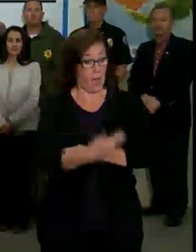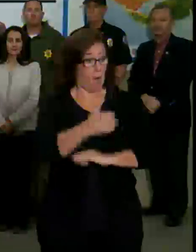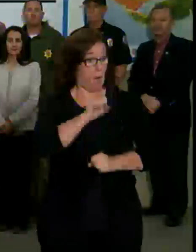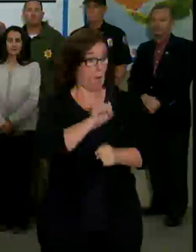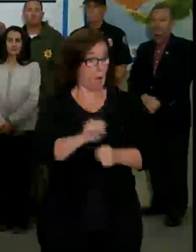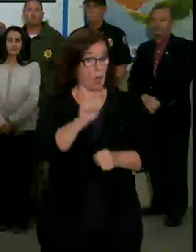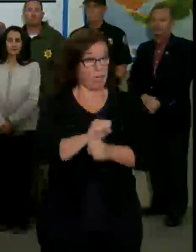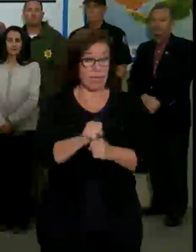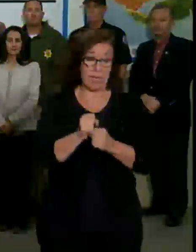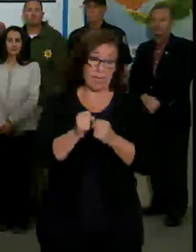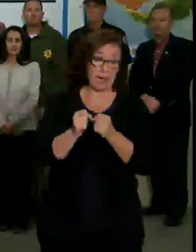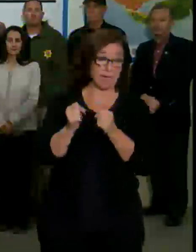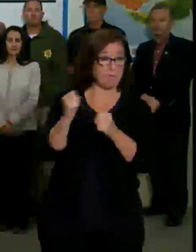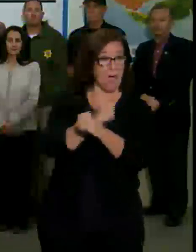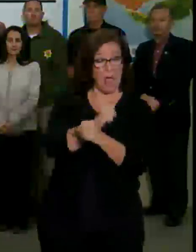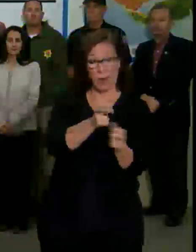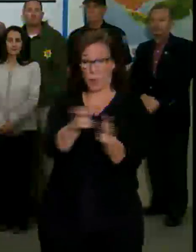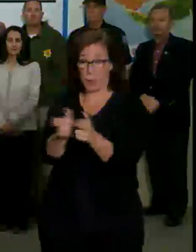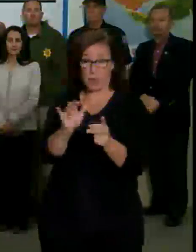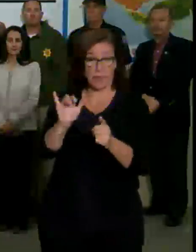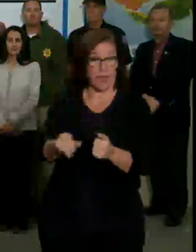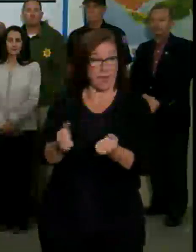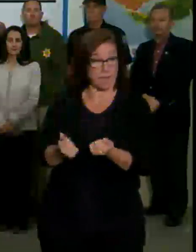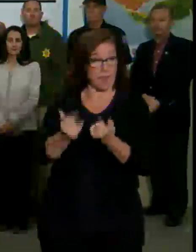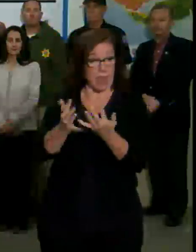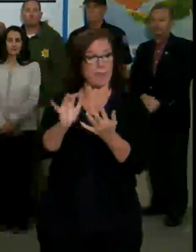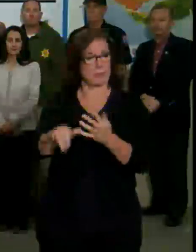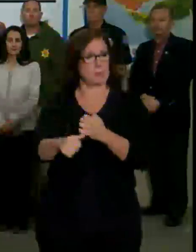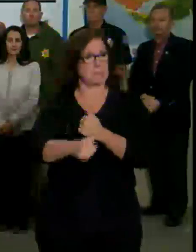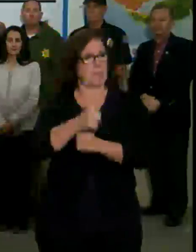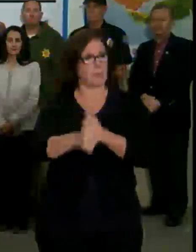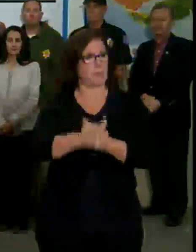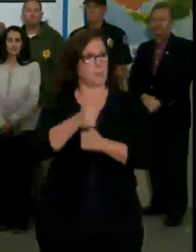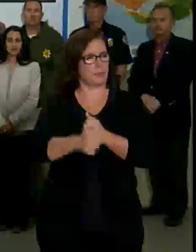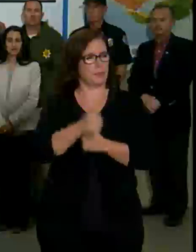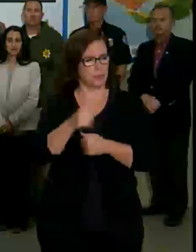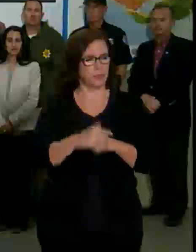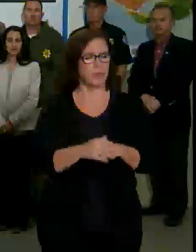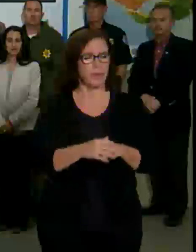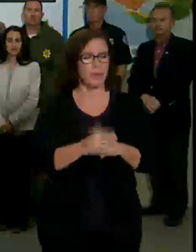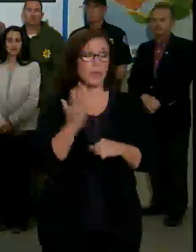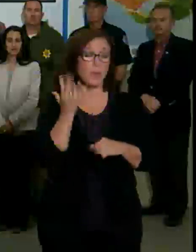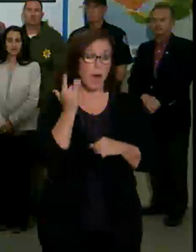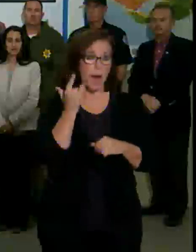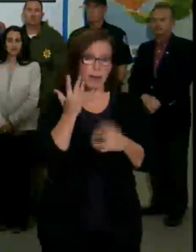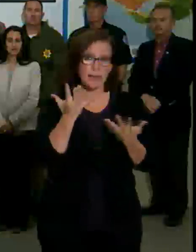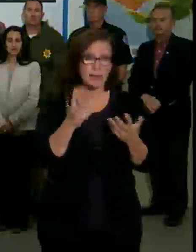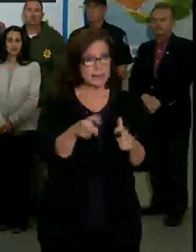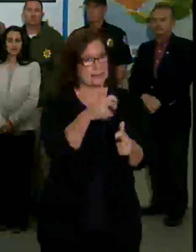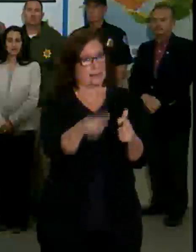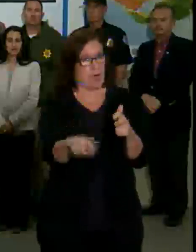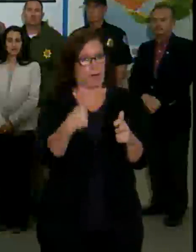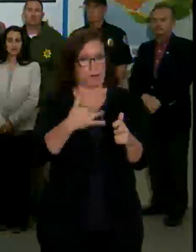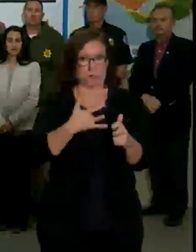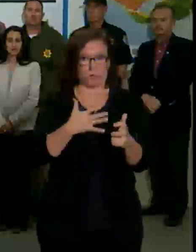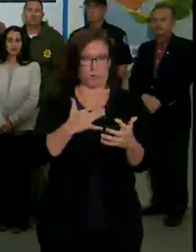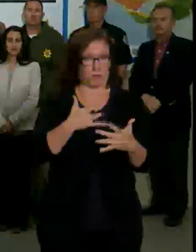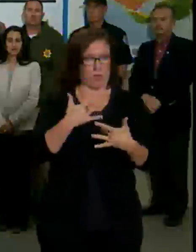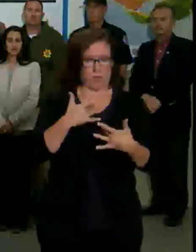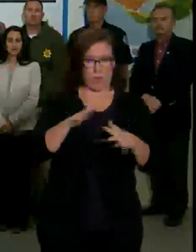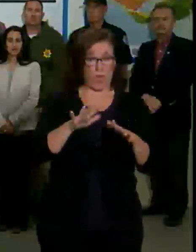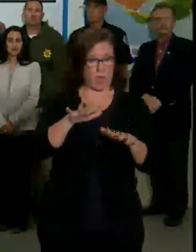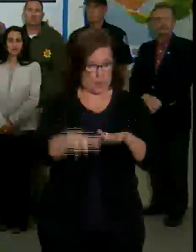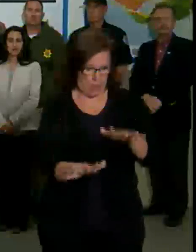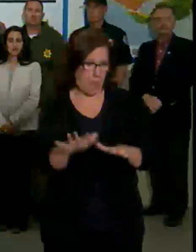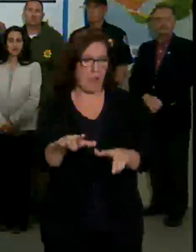its own danger because it's very difficult to become oriented to the